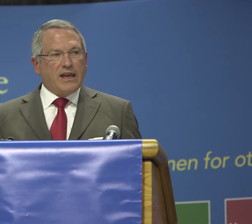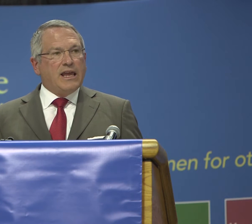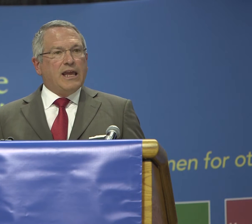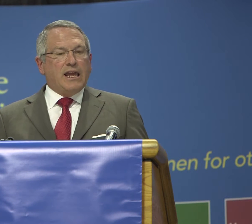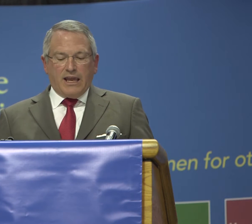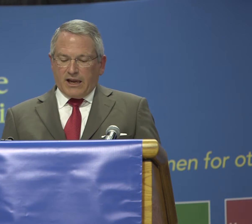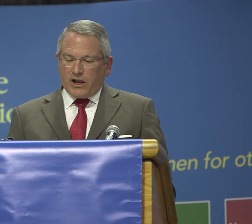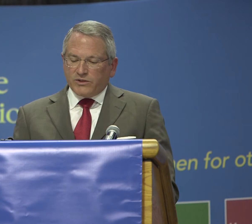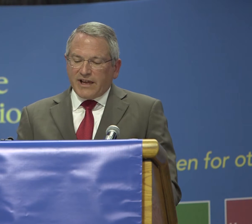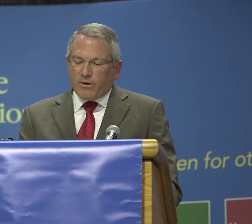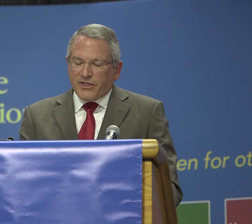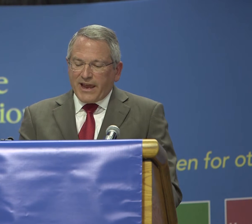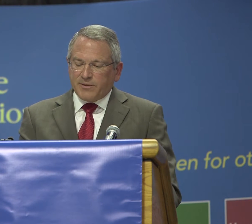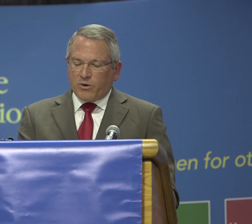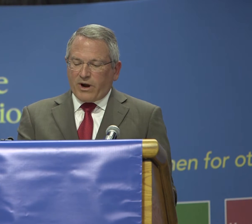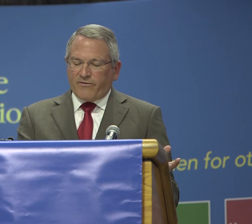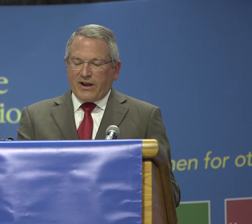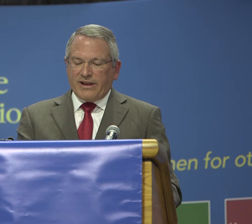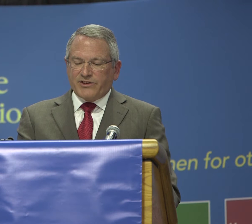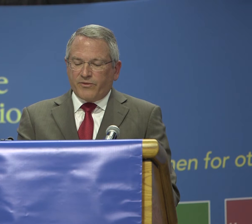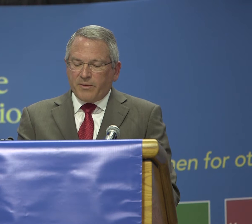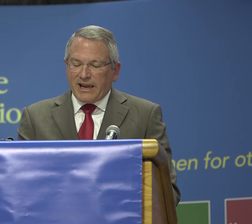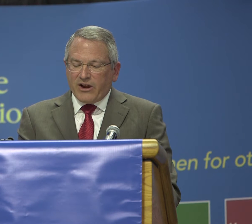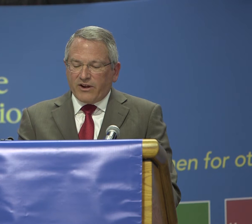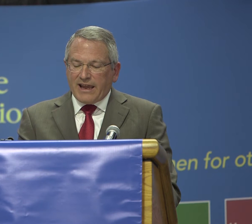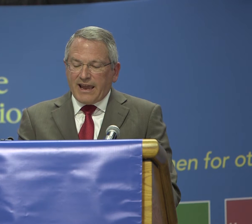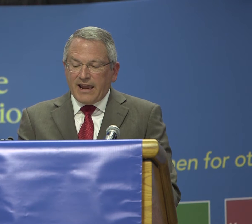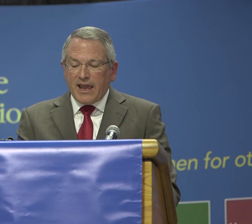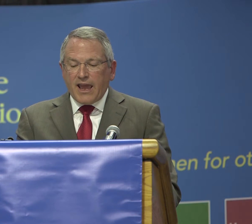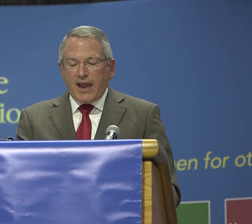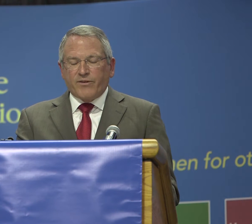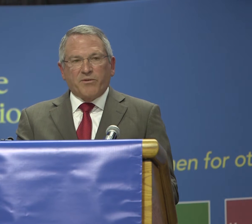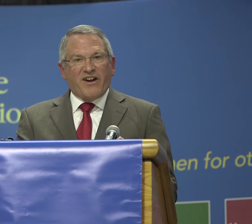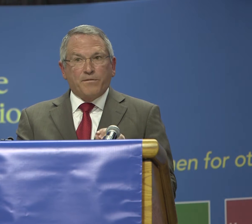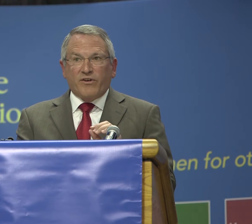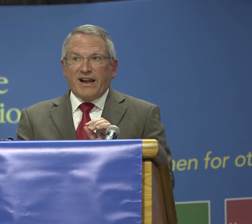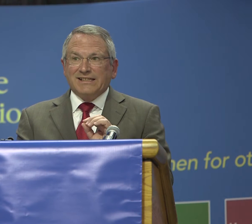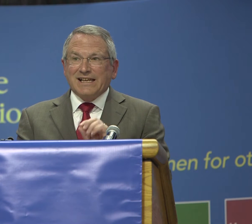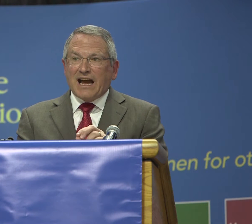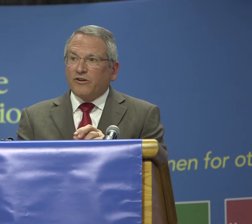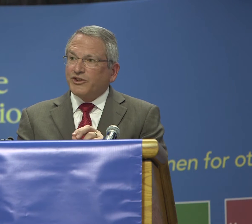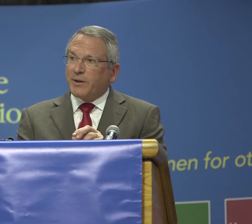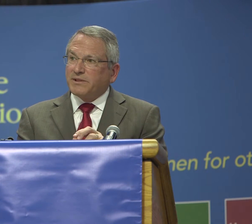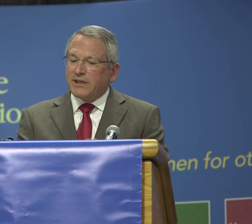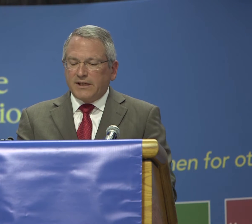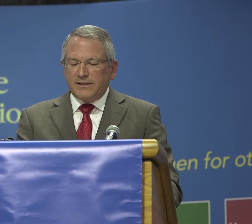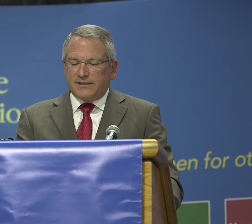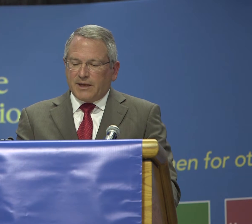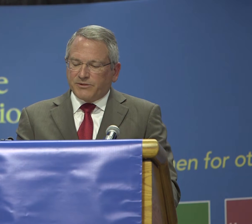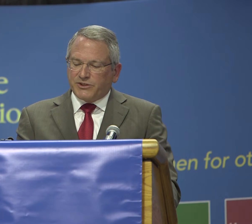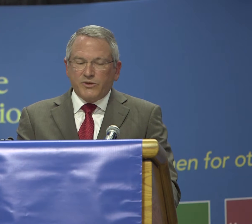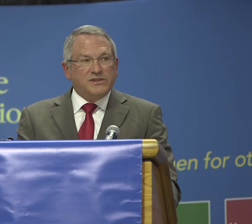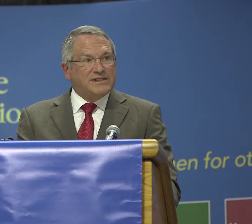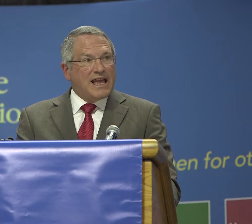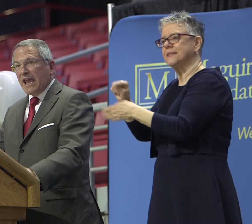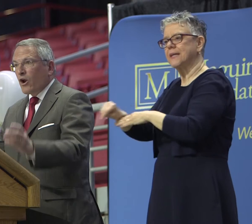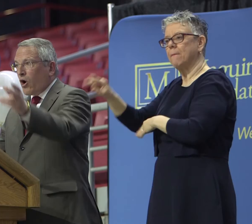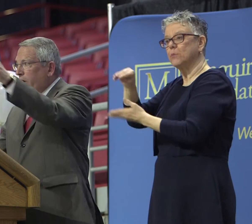era. In closing, I want to thank the Maguire Foundation for being here today and for providing scholarships to